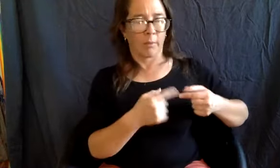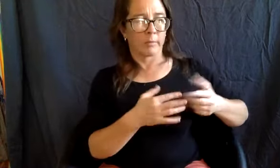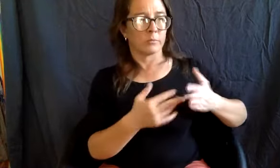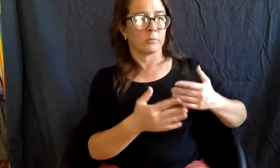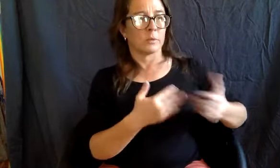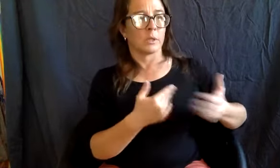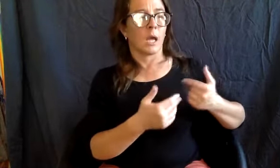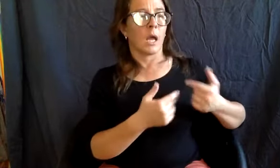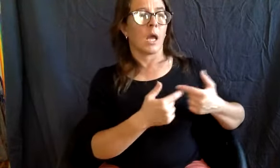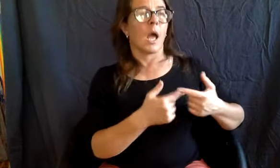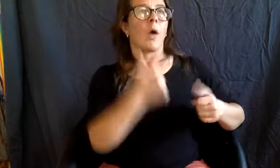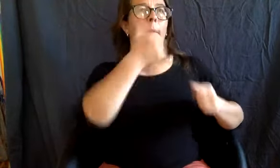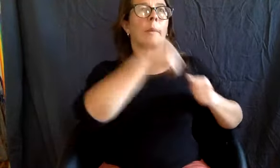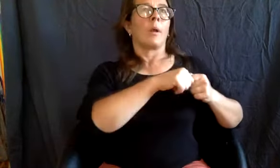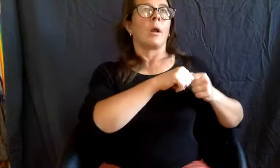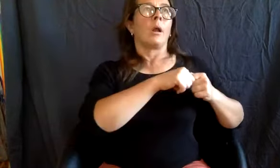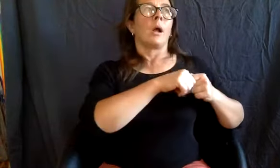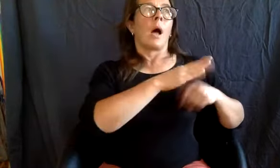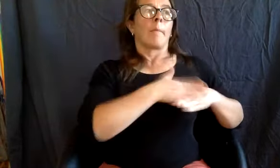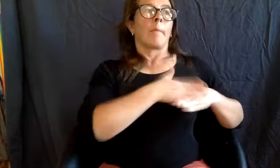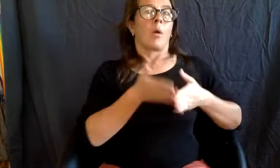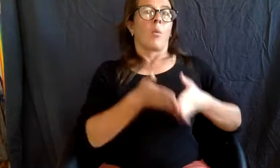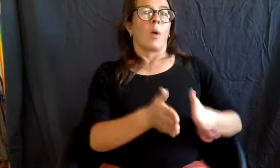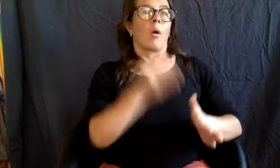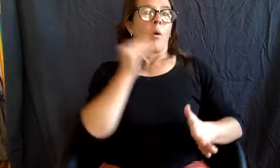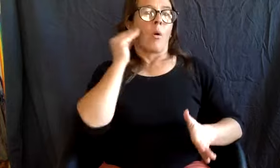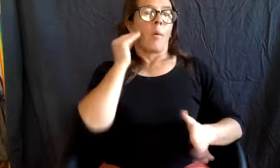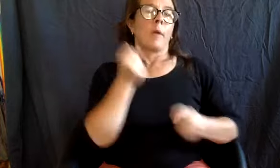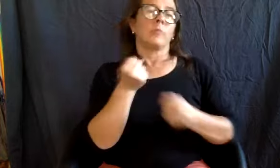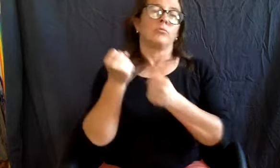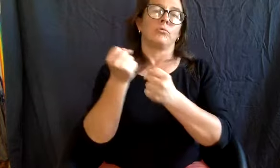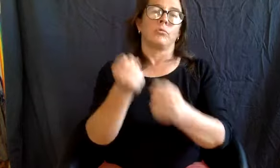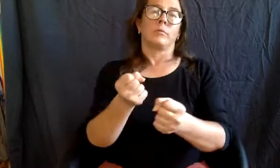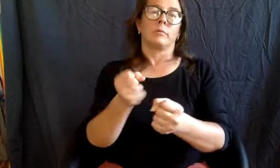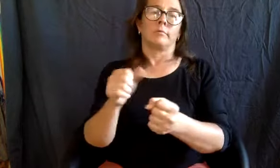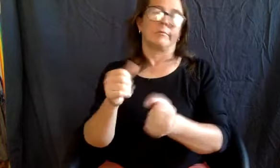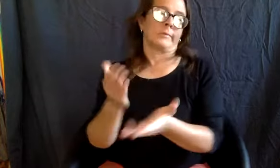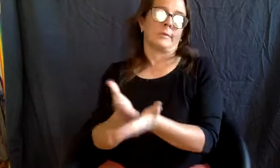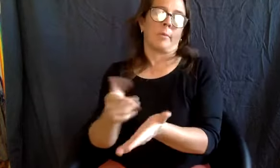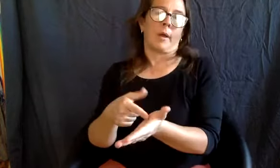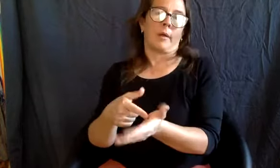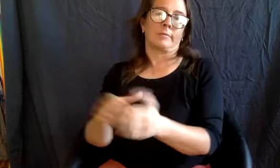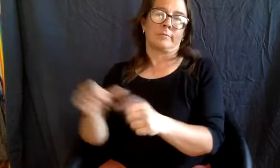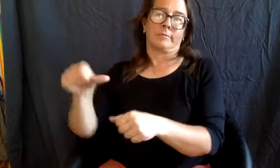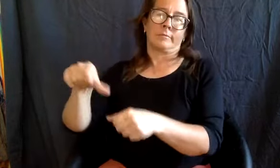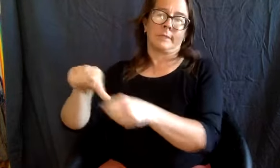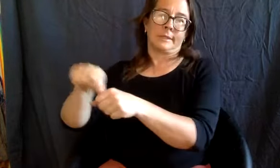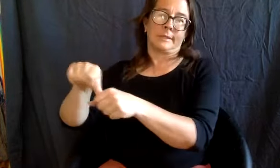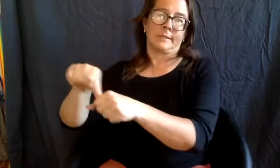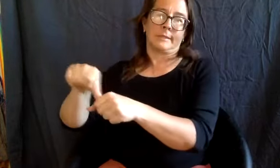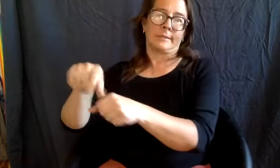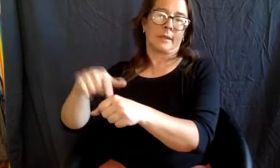You have to do this one yourself, but I will always be there for you. I want you to go home, and I want you to read the doctor's opinion in this book. And if you can relate